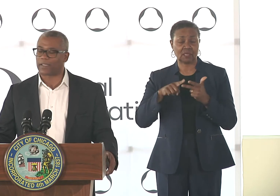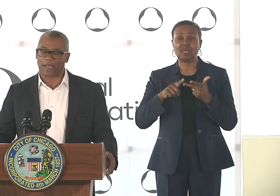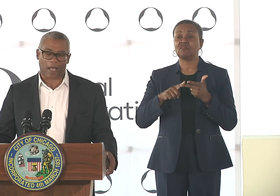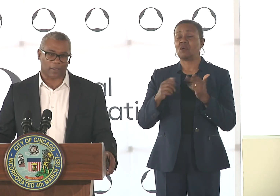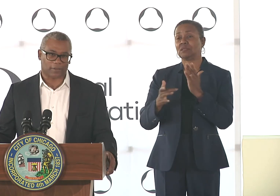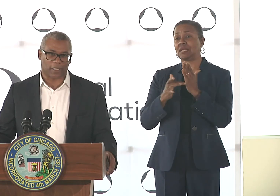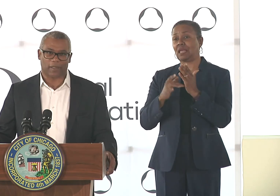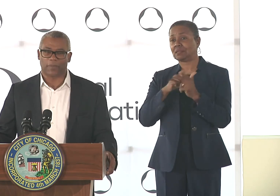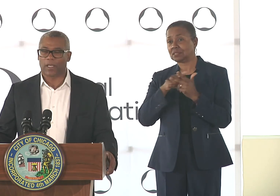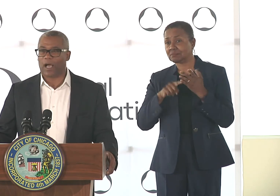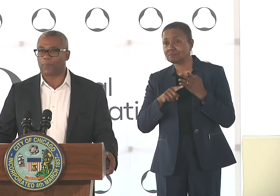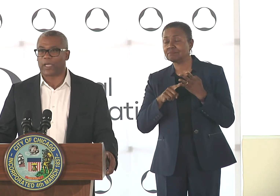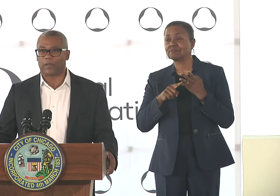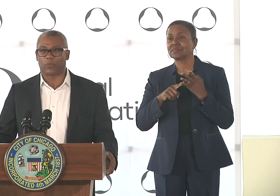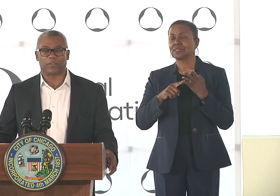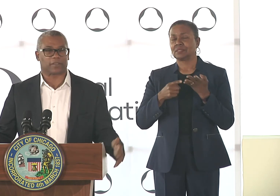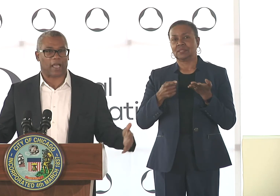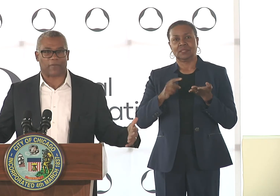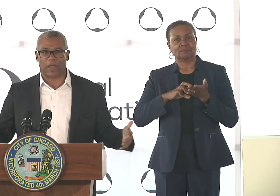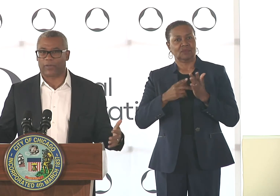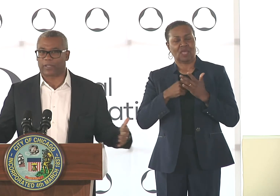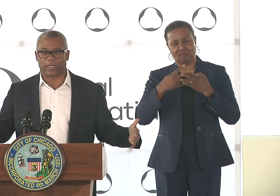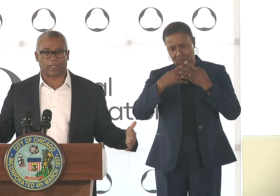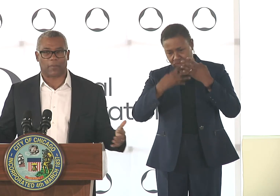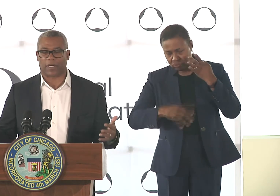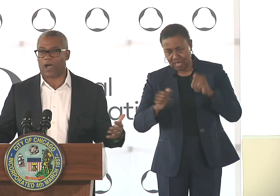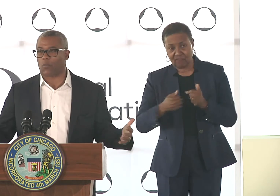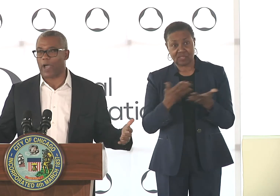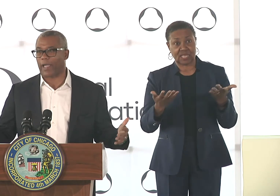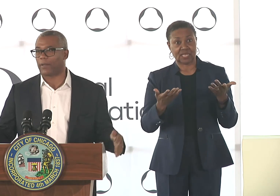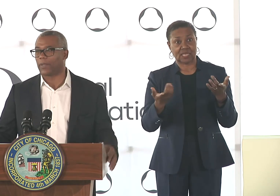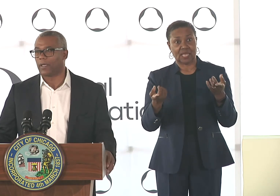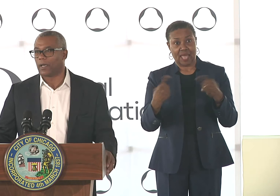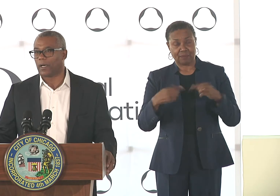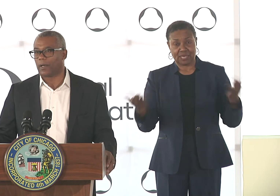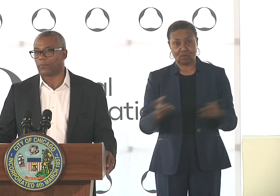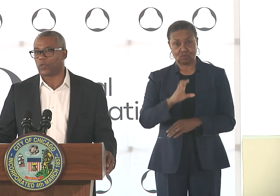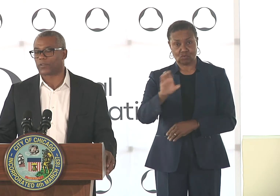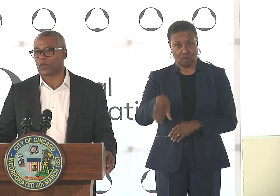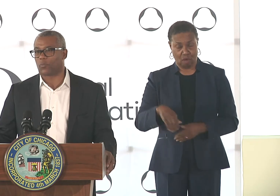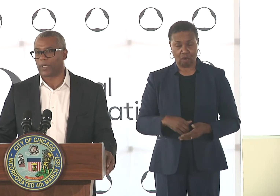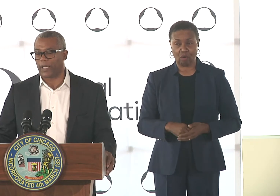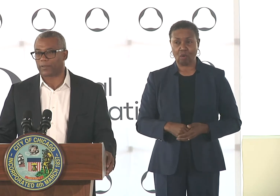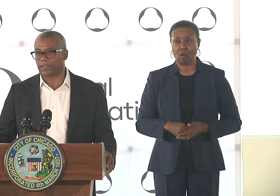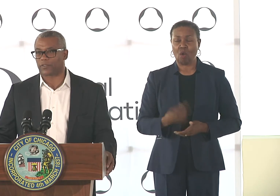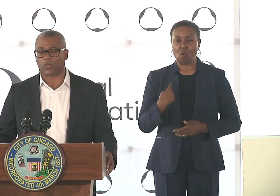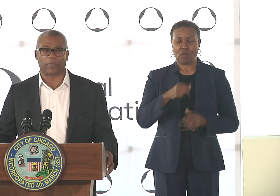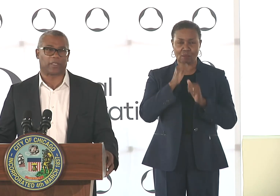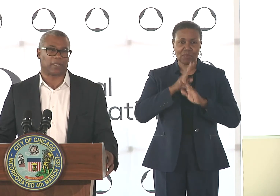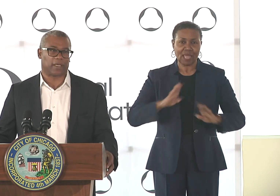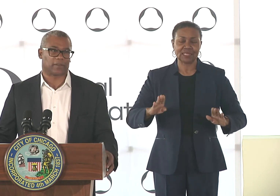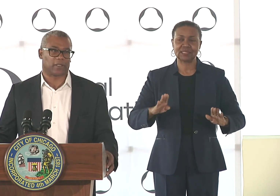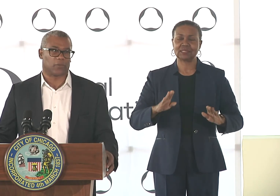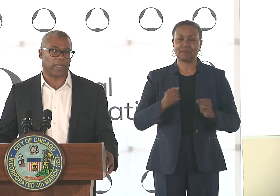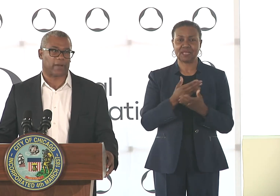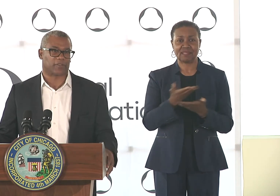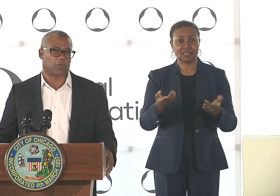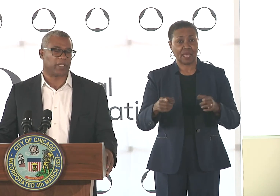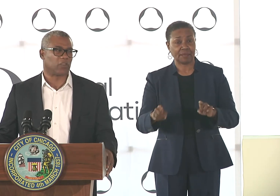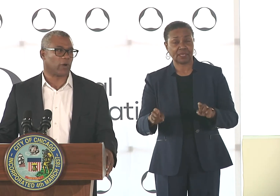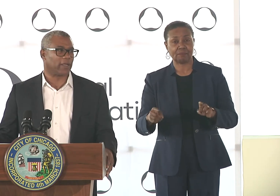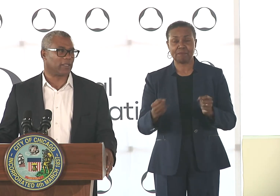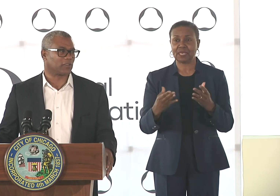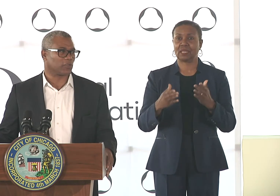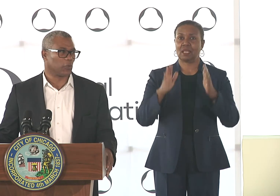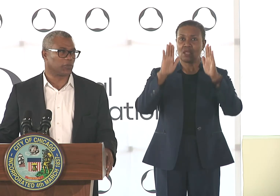for technology. I mean, we just have everything coming our way. We're so blessed. There's so many things here. We have so